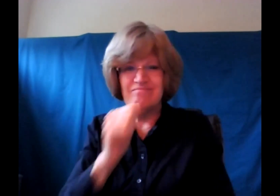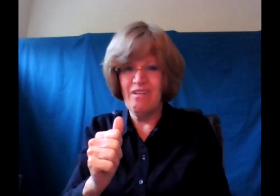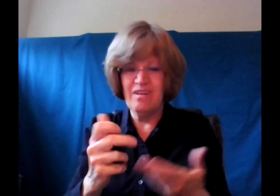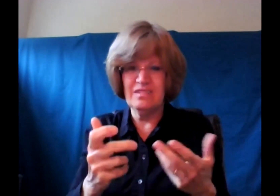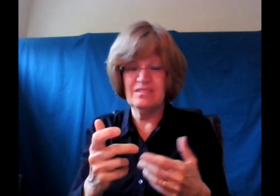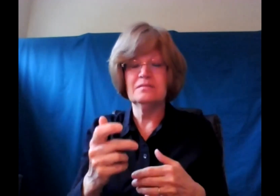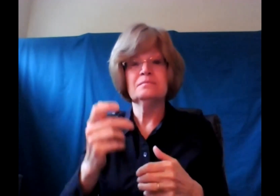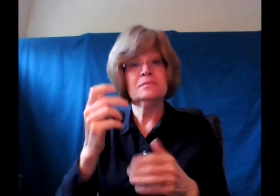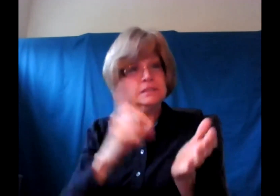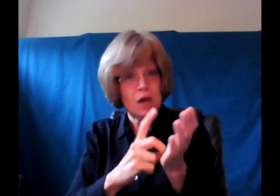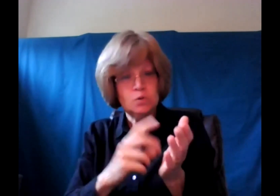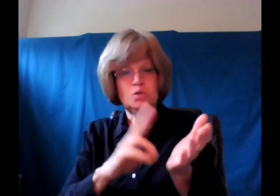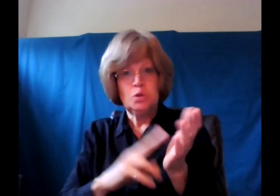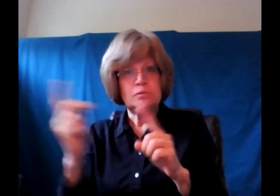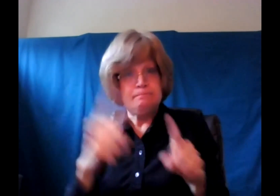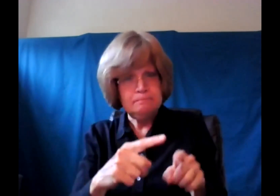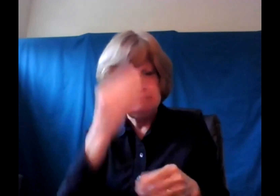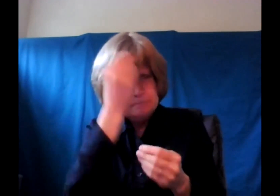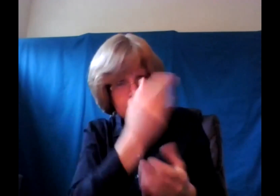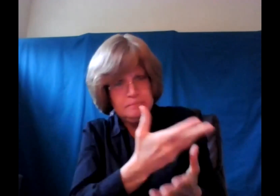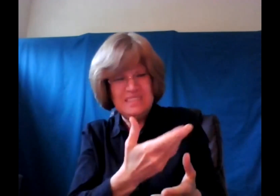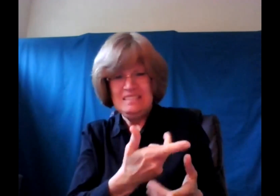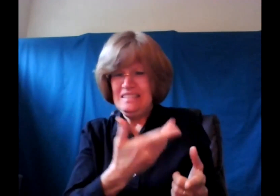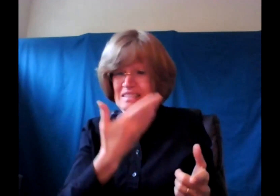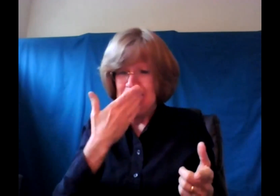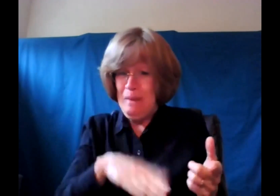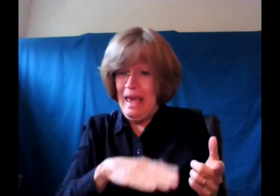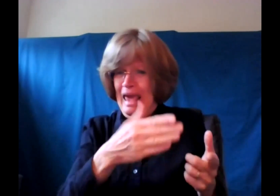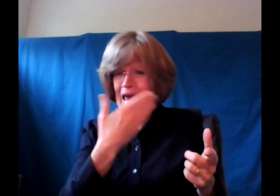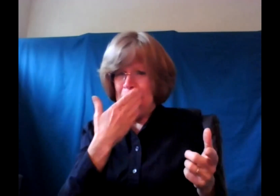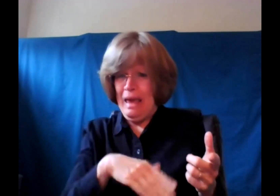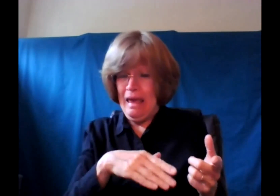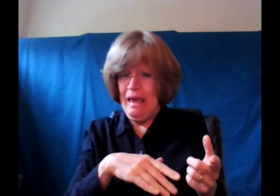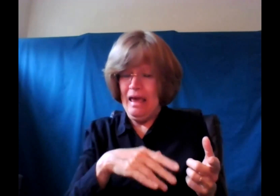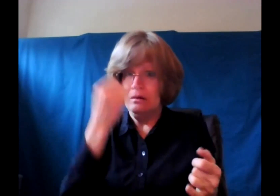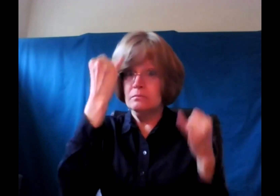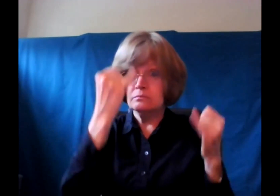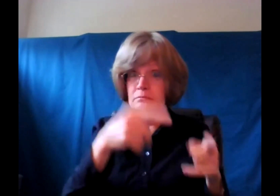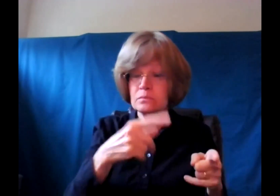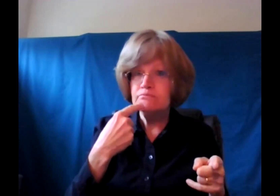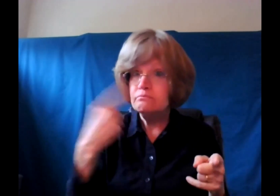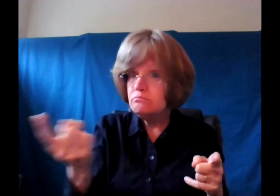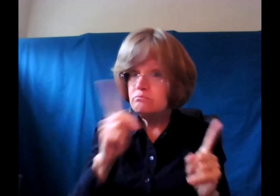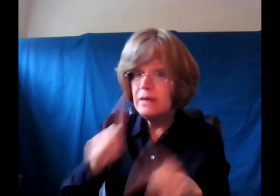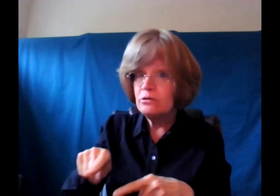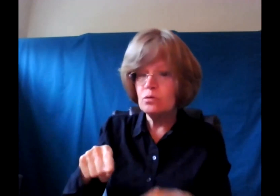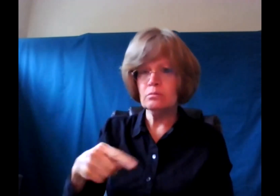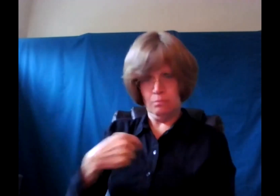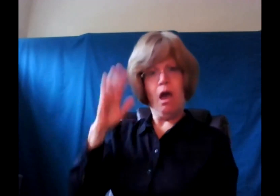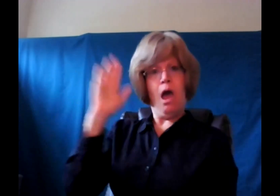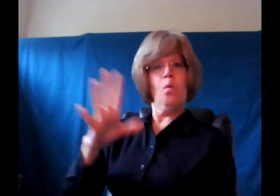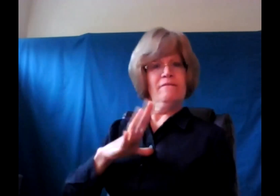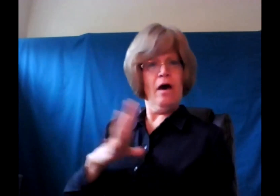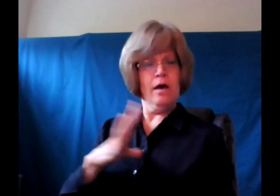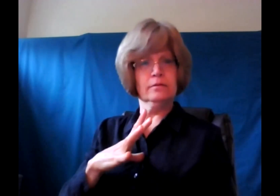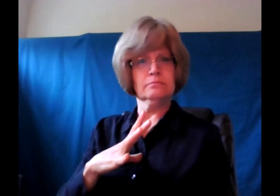But every time the doctors and nurses came in and told him how bad things were, can you imagine what he said? He said, "But I will be